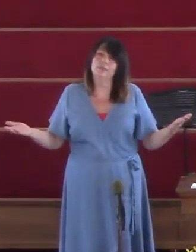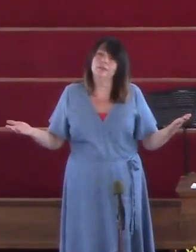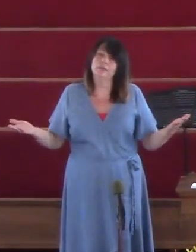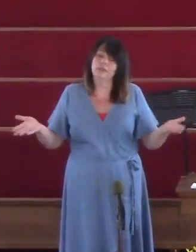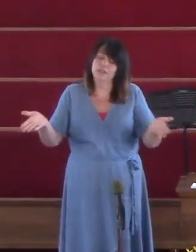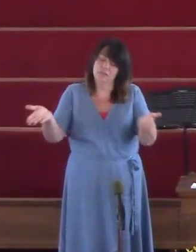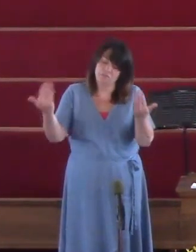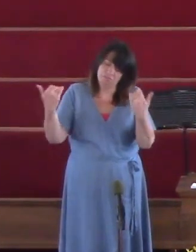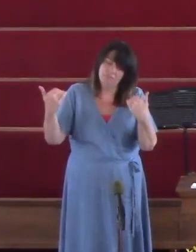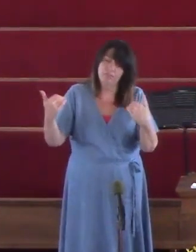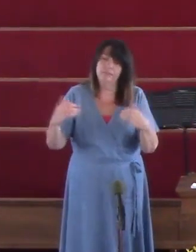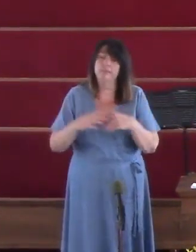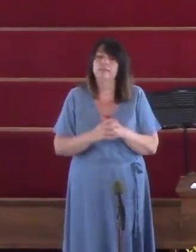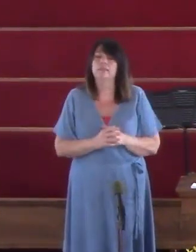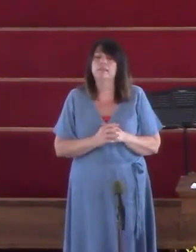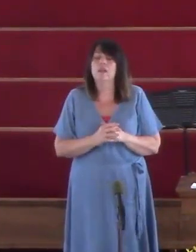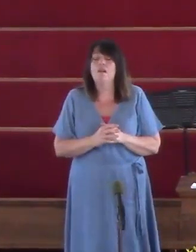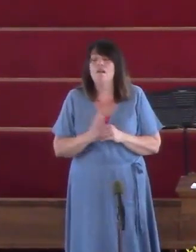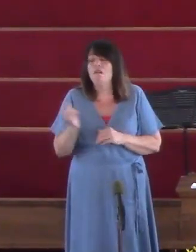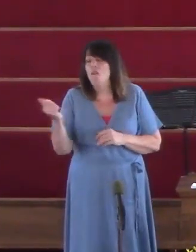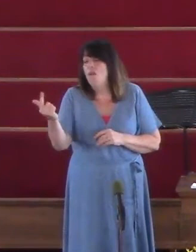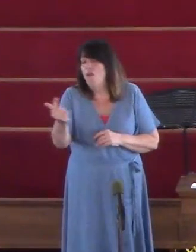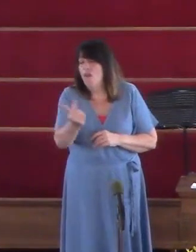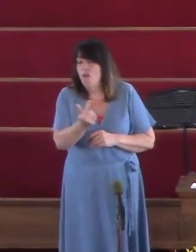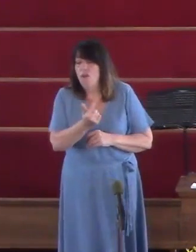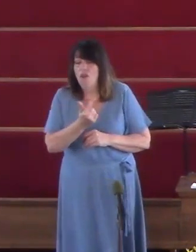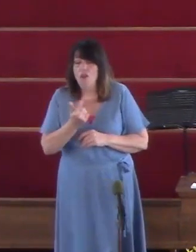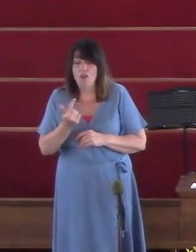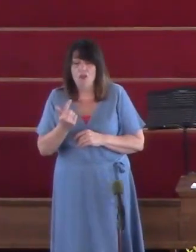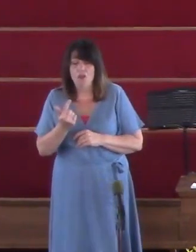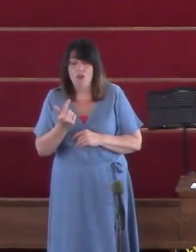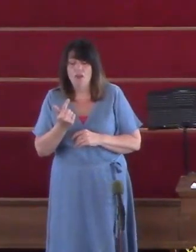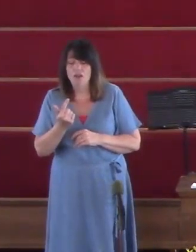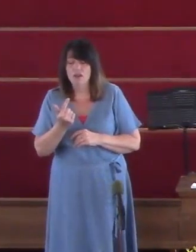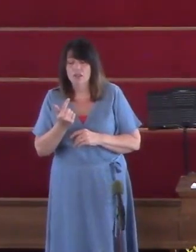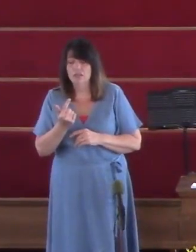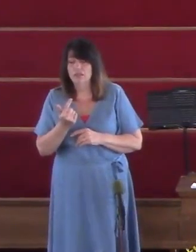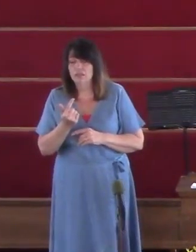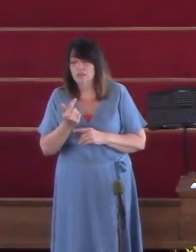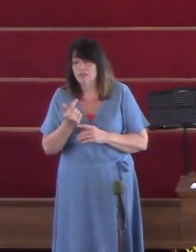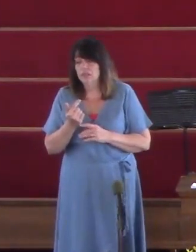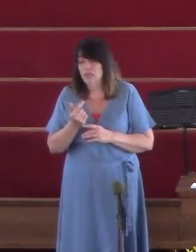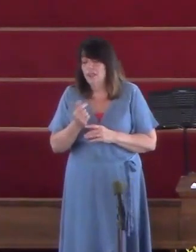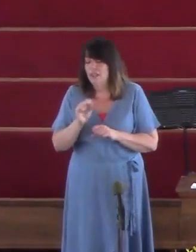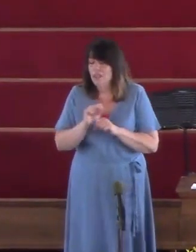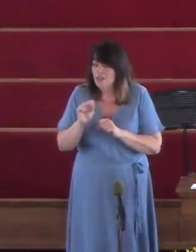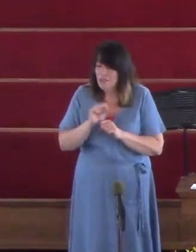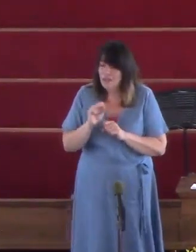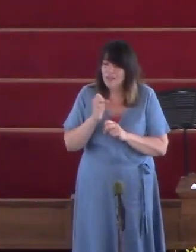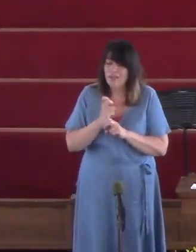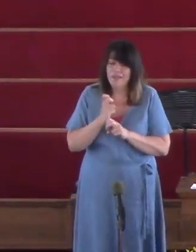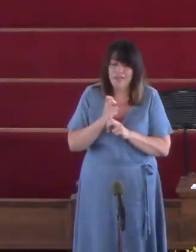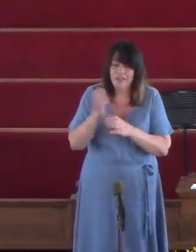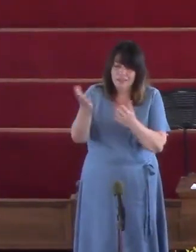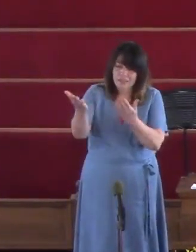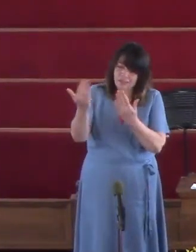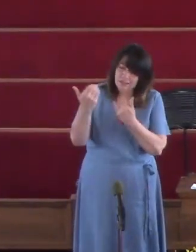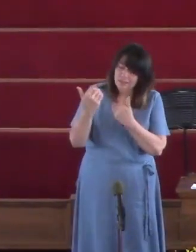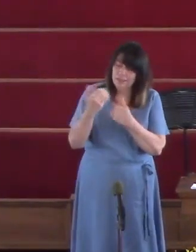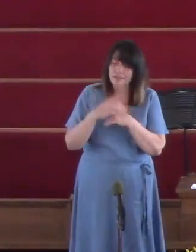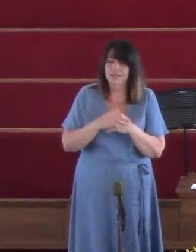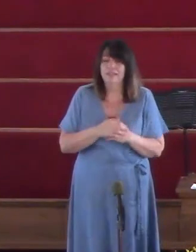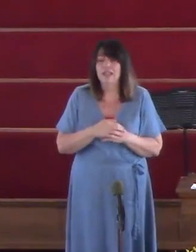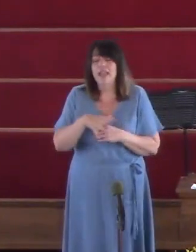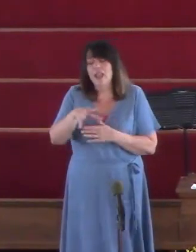unto me, all you that labor are heavy laden, and I'll give you rest. Take my yoke upon me and learn of me, and